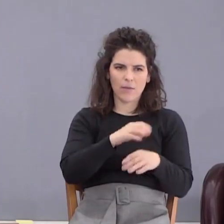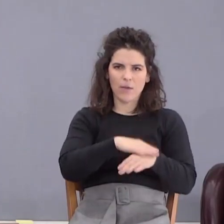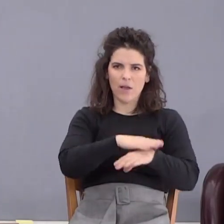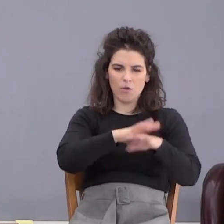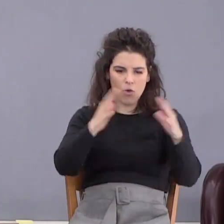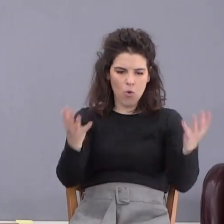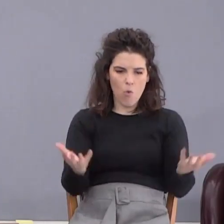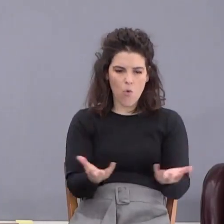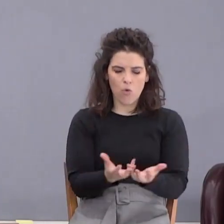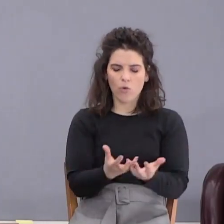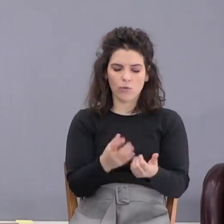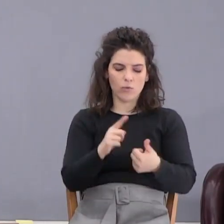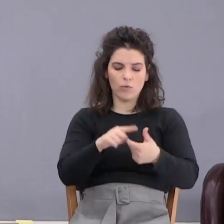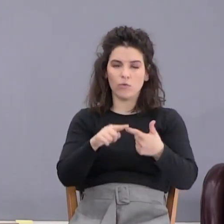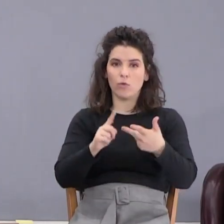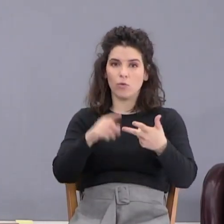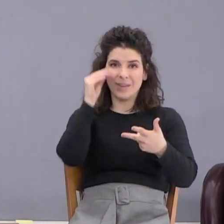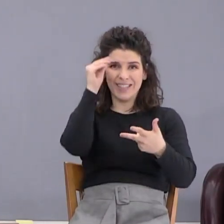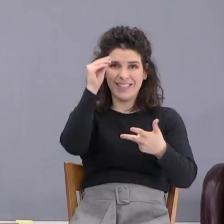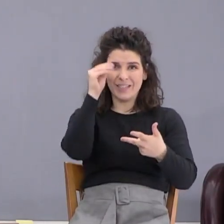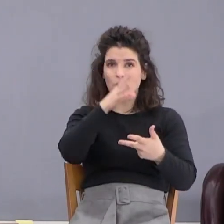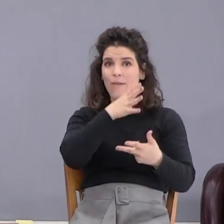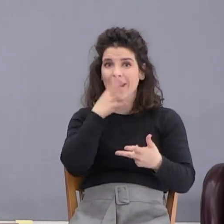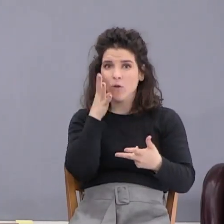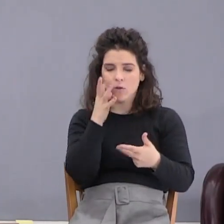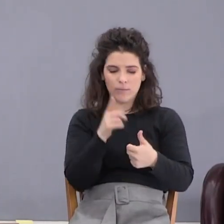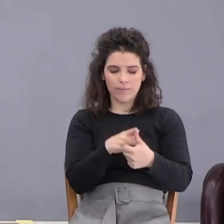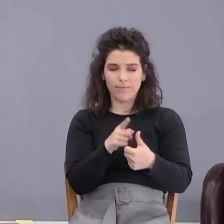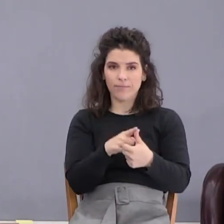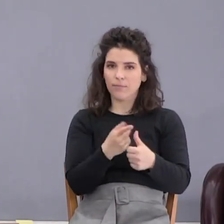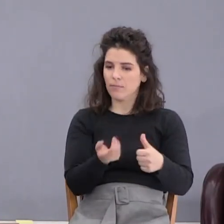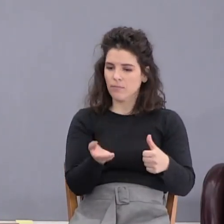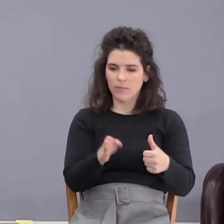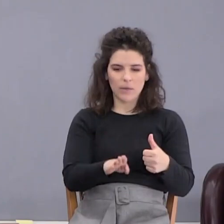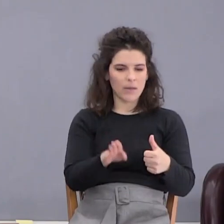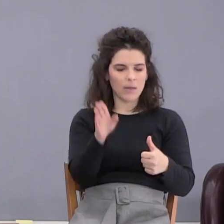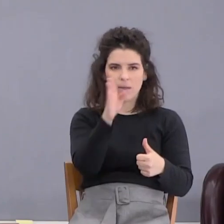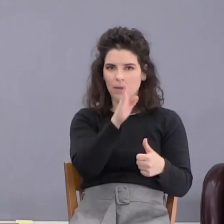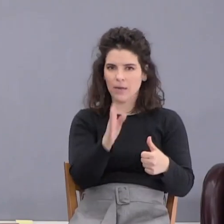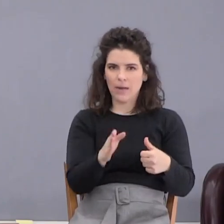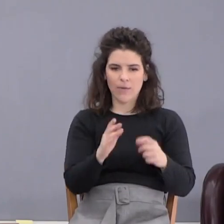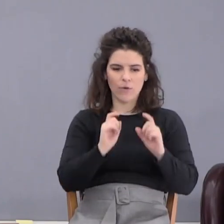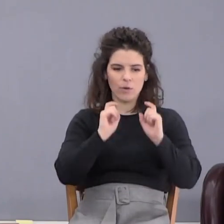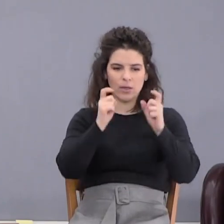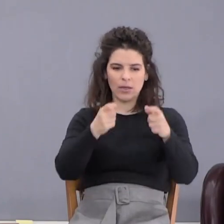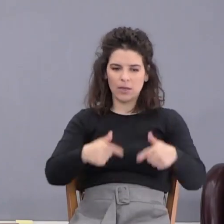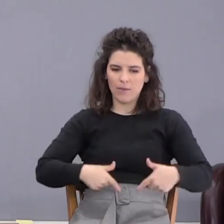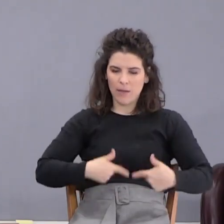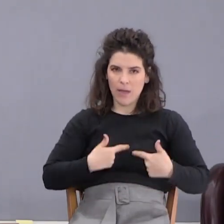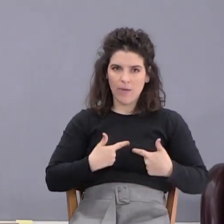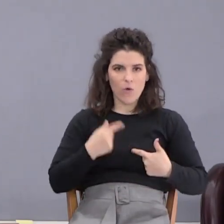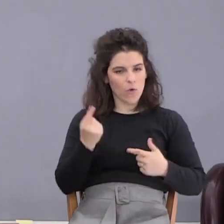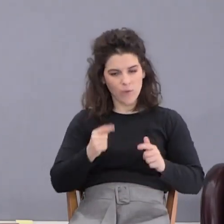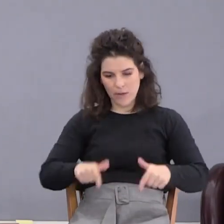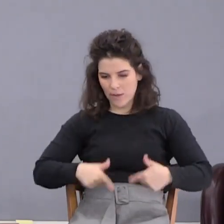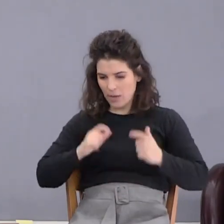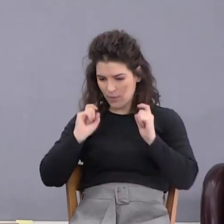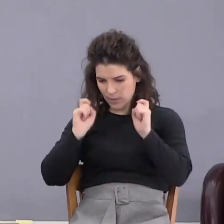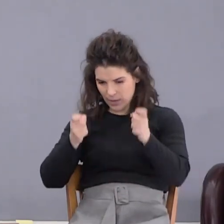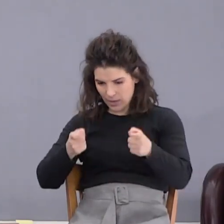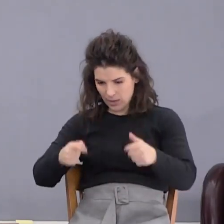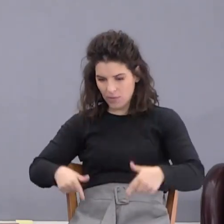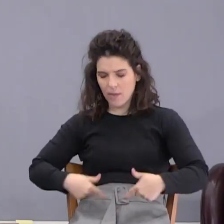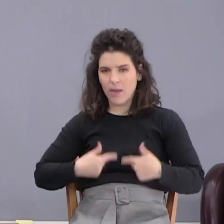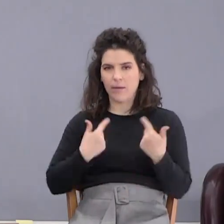principles of agriculture. Number one, death can never generate life. Only life can generate